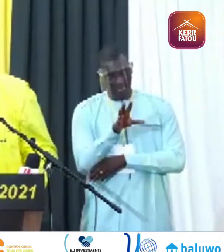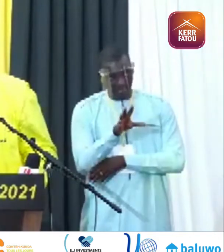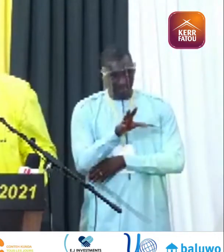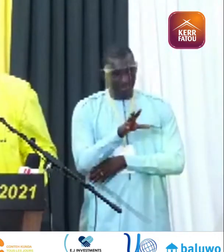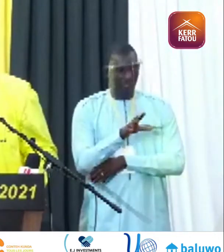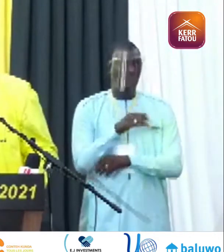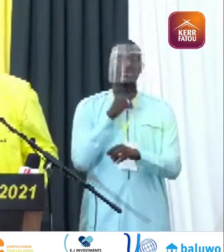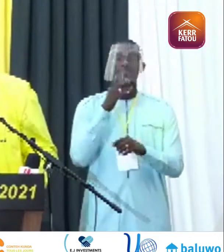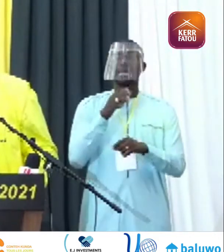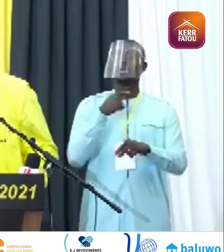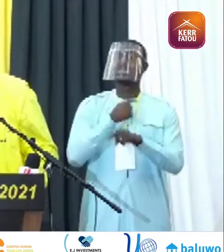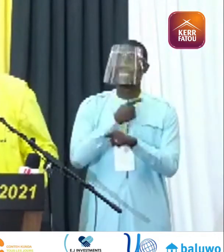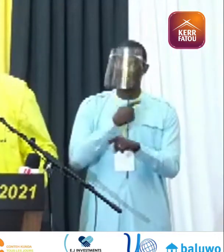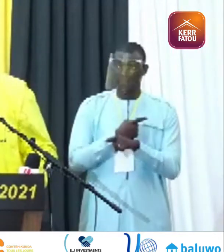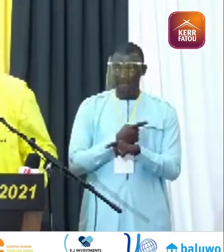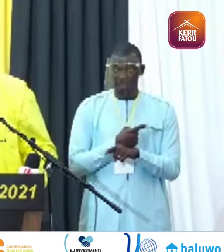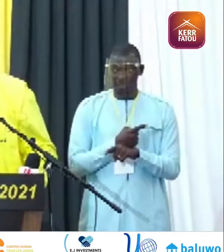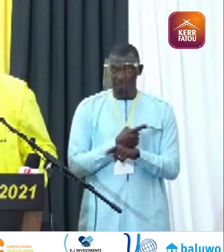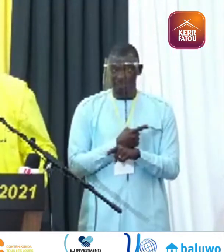gambia